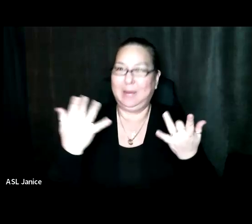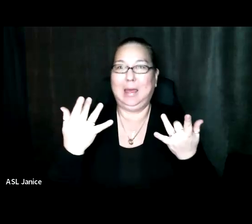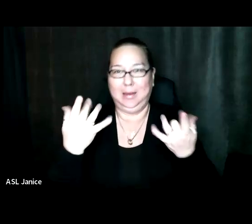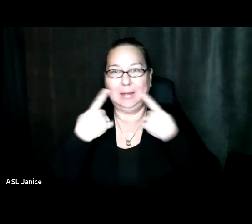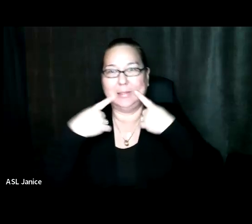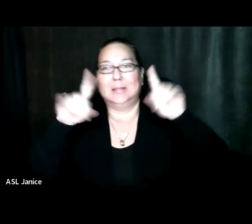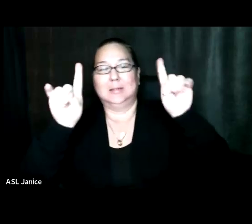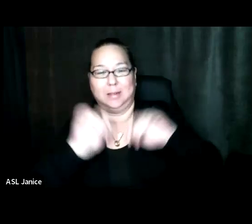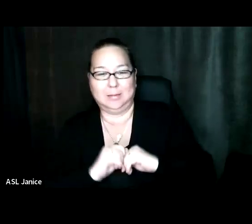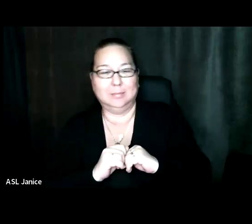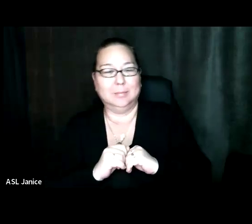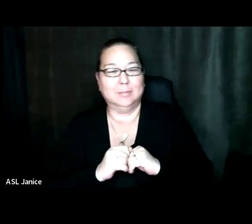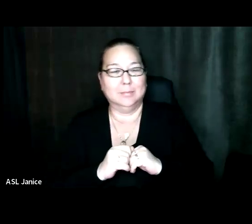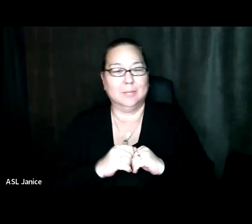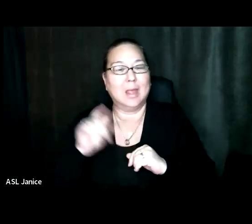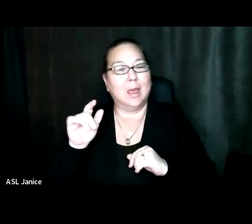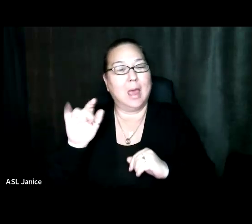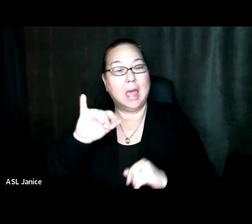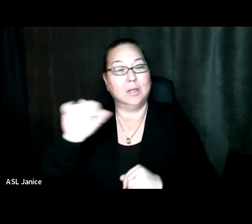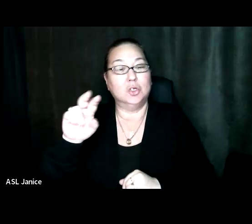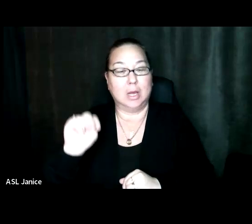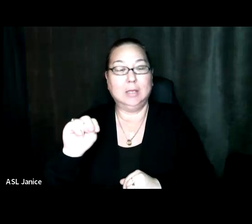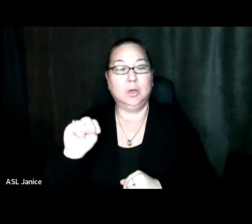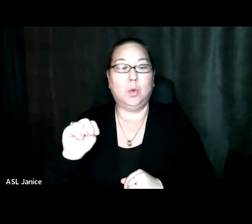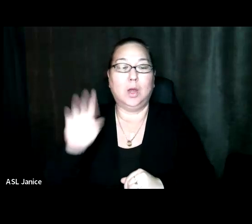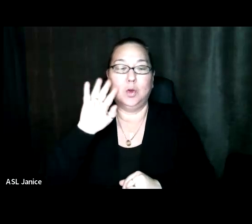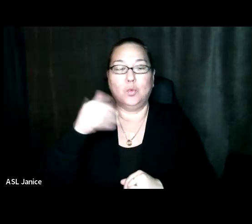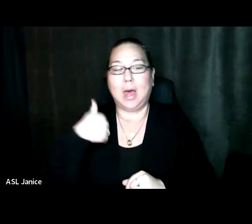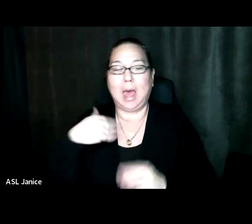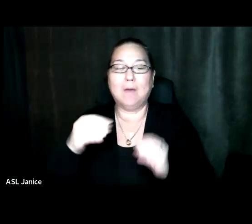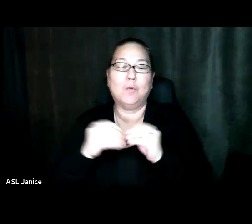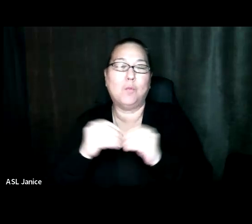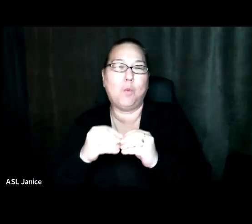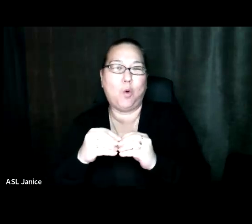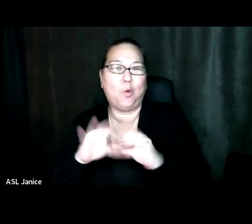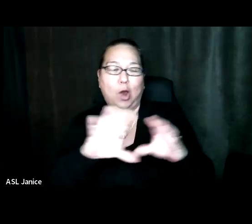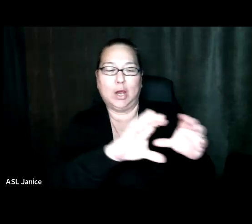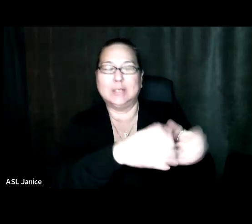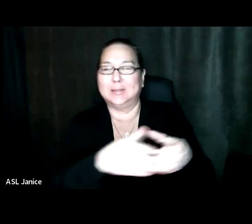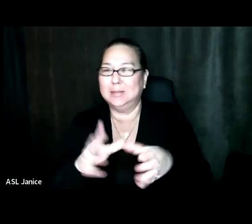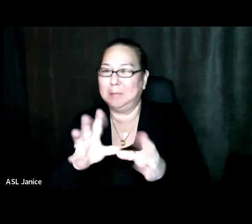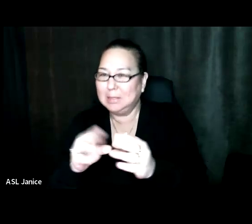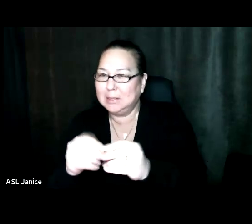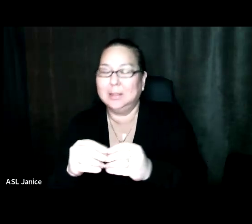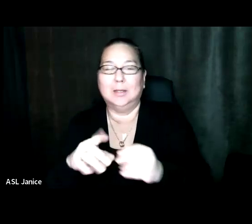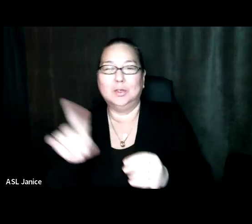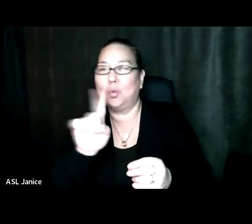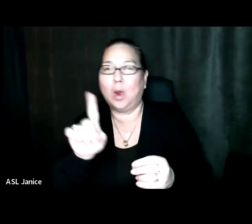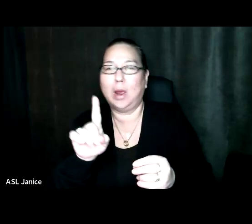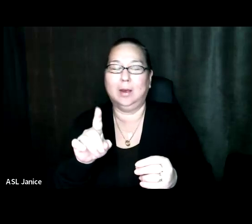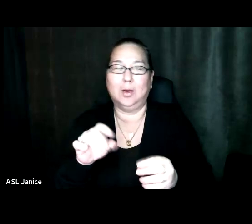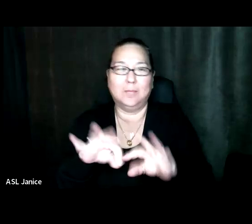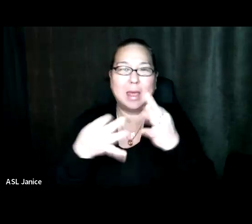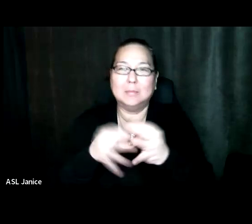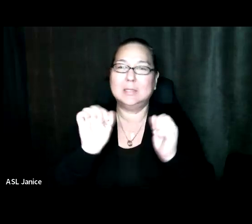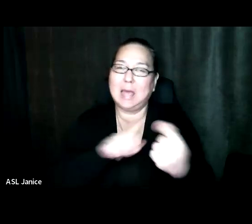prospective families can tour the school facilities, they can see student work, they can meet school leaders and staff, and they can